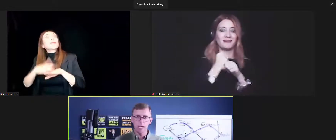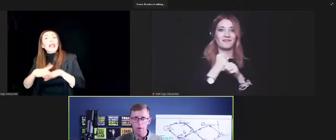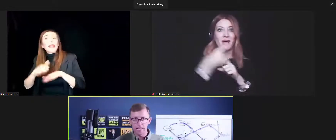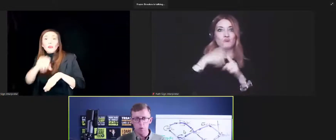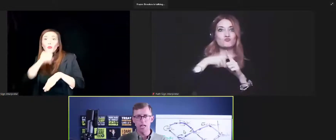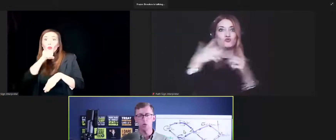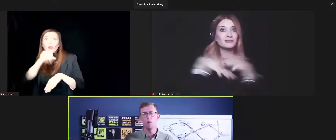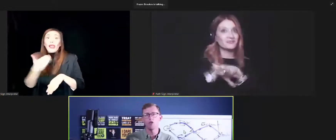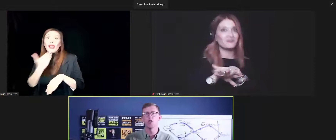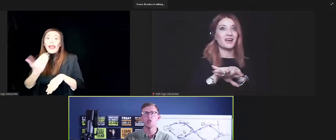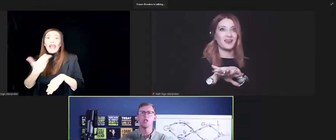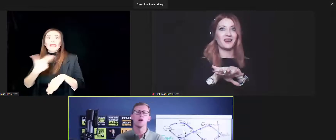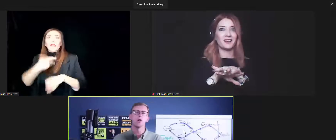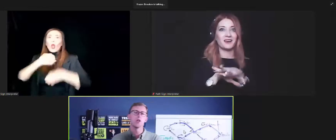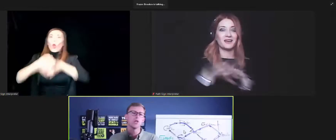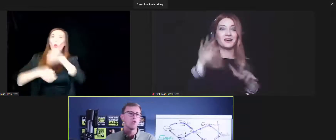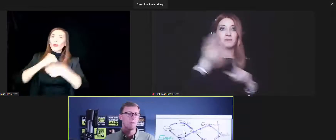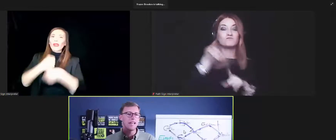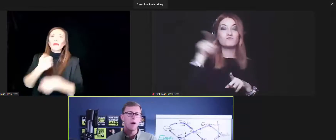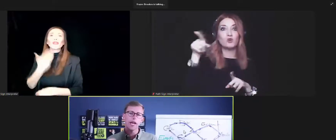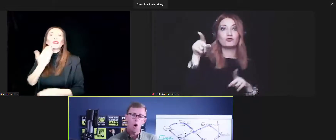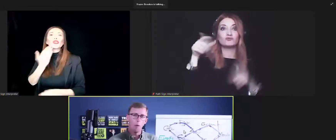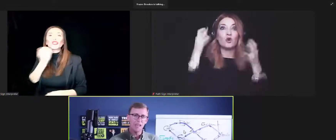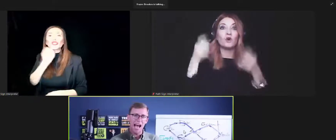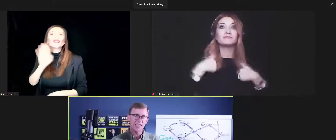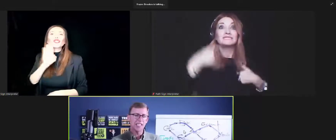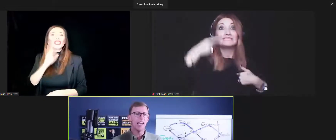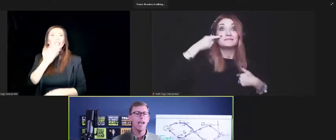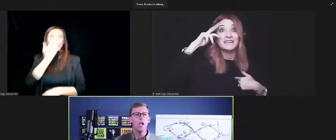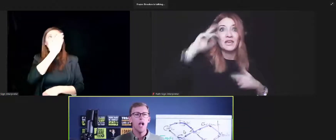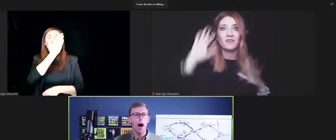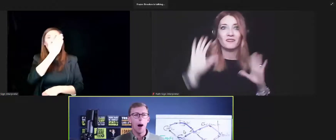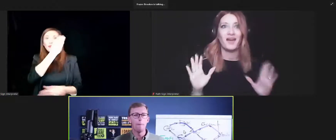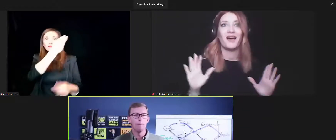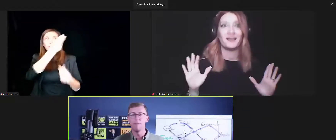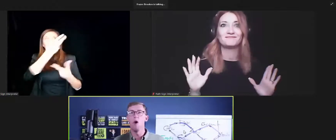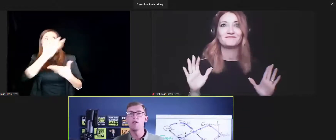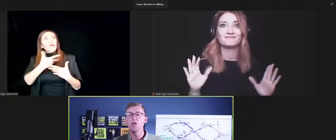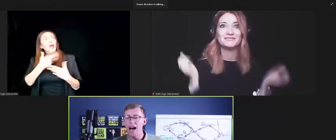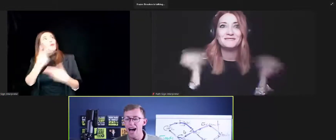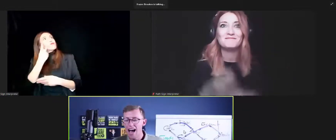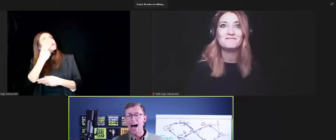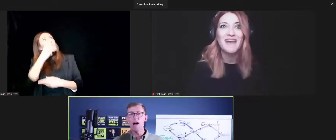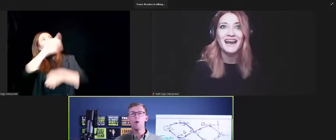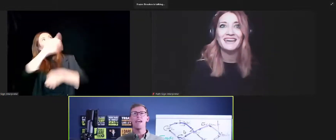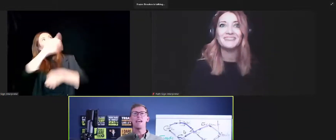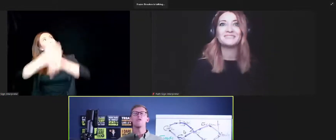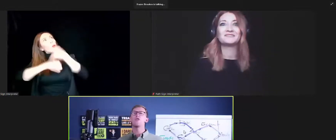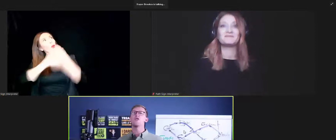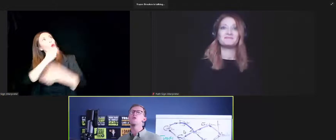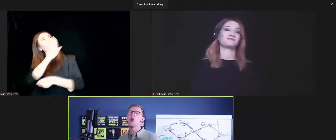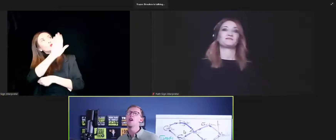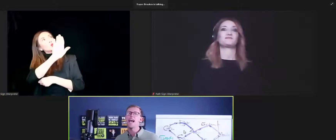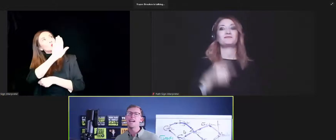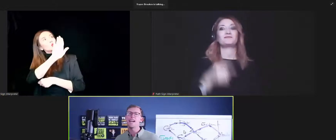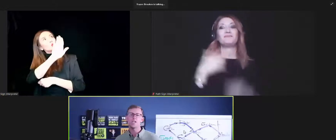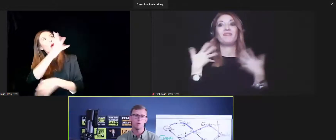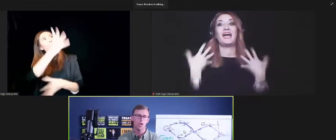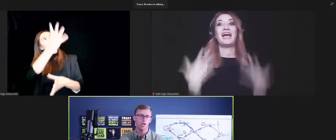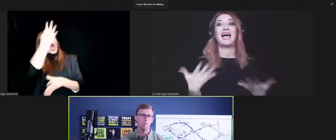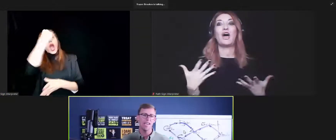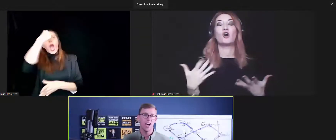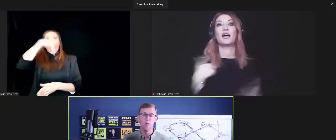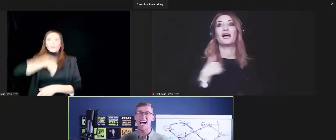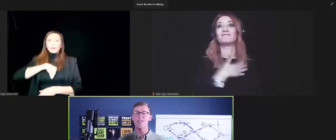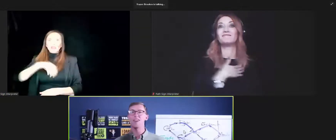doing in 2021 to succeed on social media. We're going to up the ante here. But before we do that, I want to introduce our next superstar